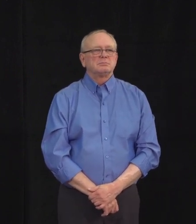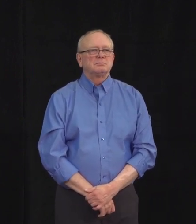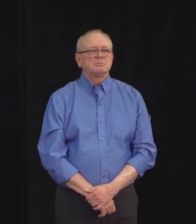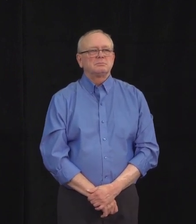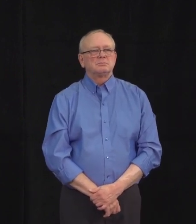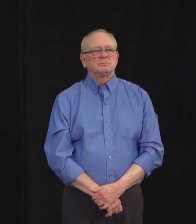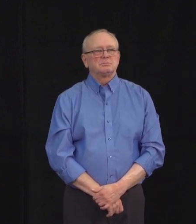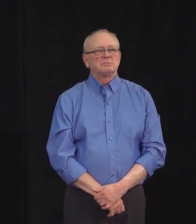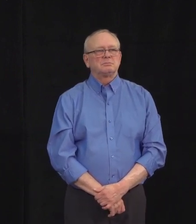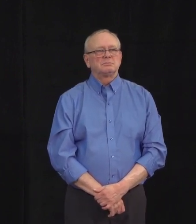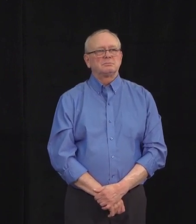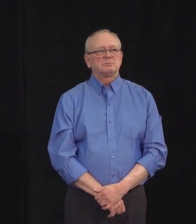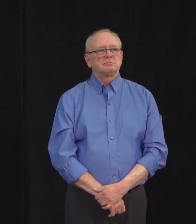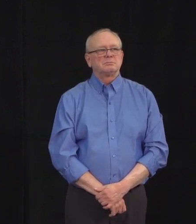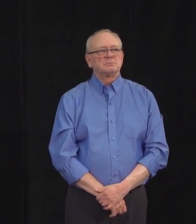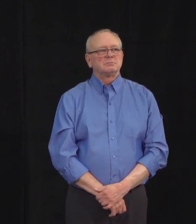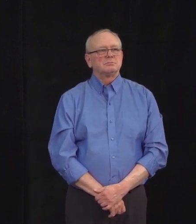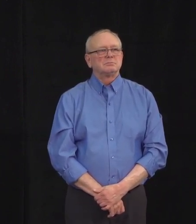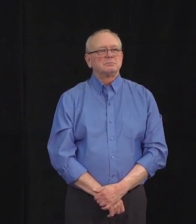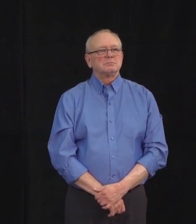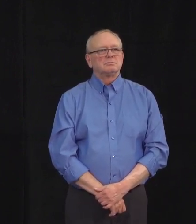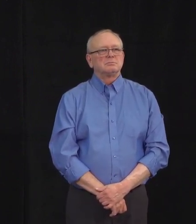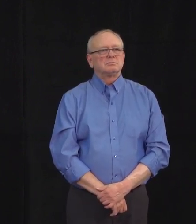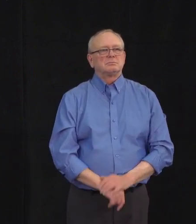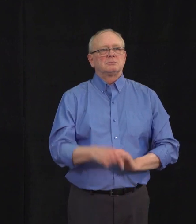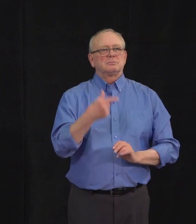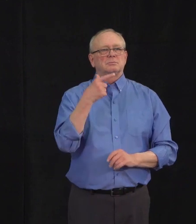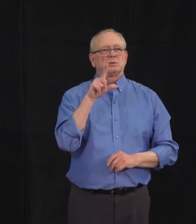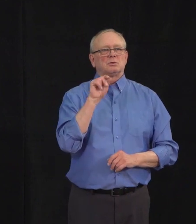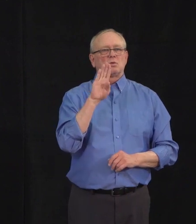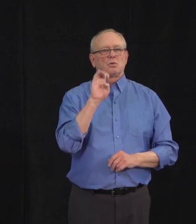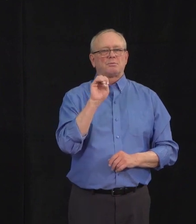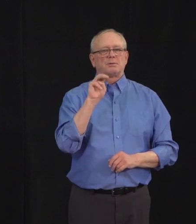First is Carrie Tate with Globe and Mail. Go ahead, Carrie.